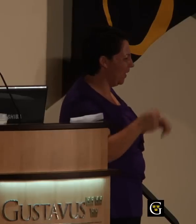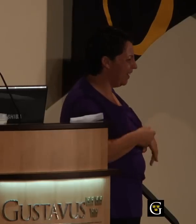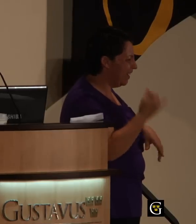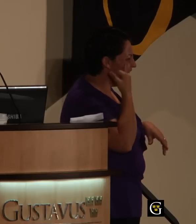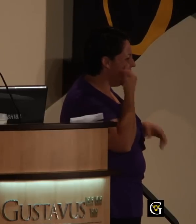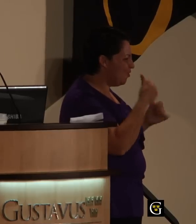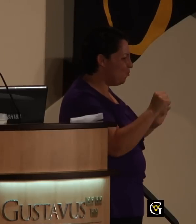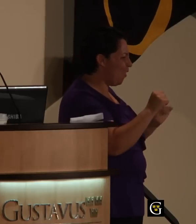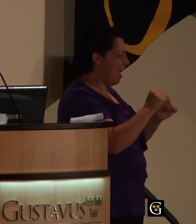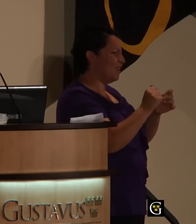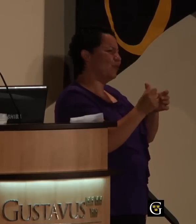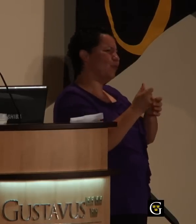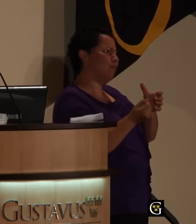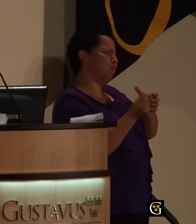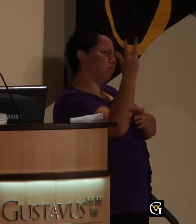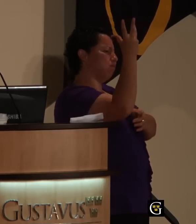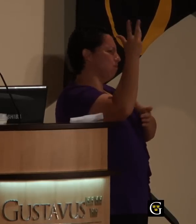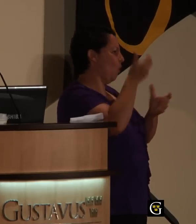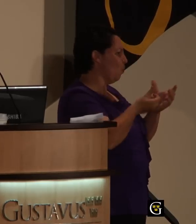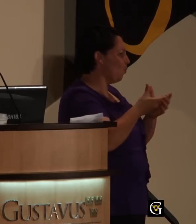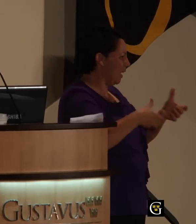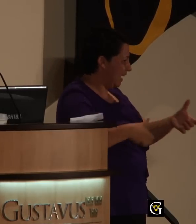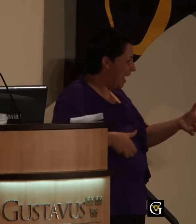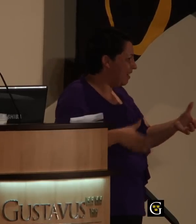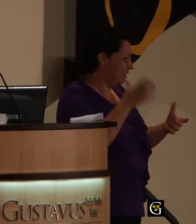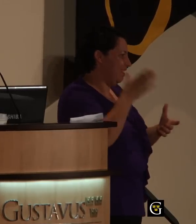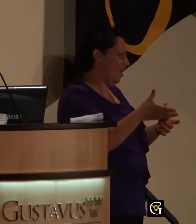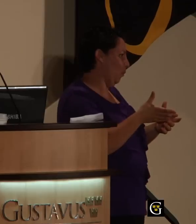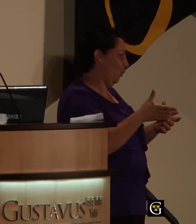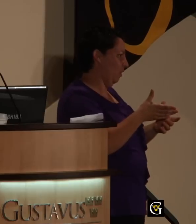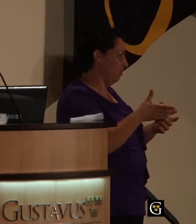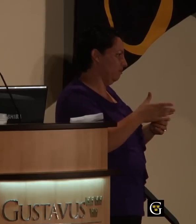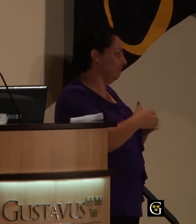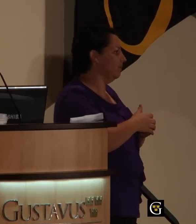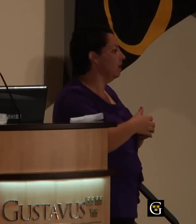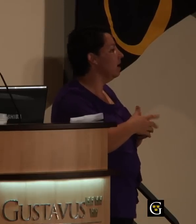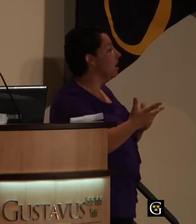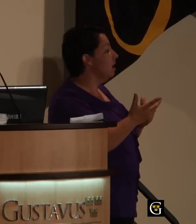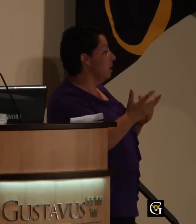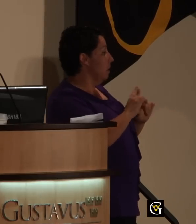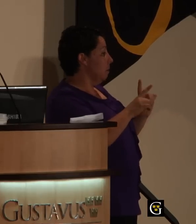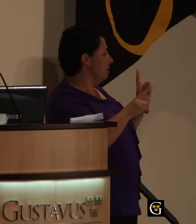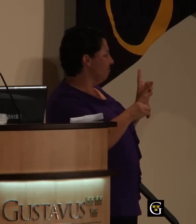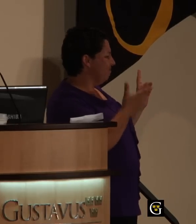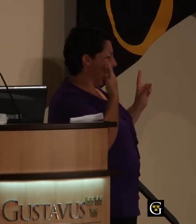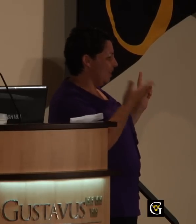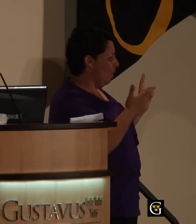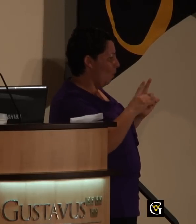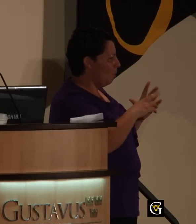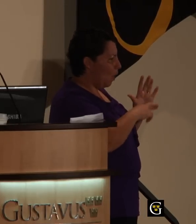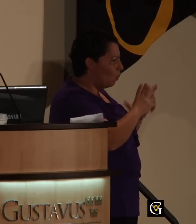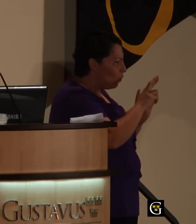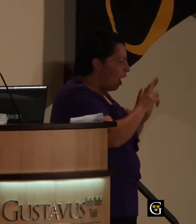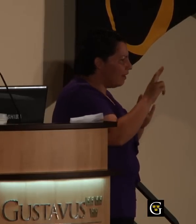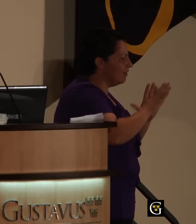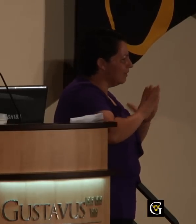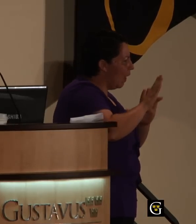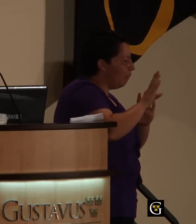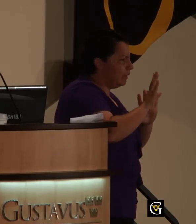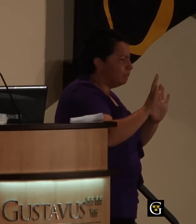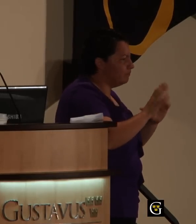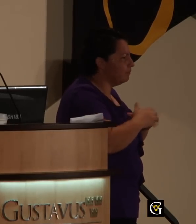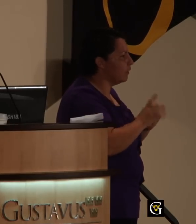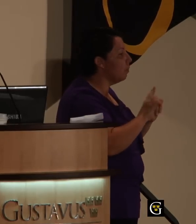thing out of a cannon, it would pulse the people inside. Very didn't know how rockets would develop. But Verne got a lot of the